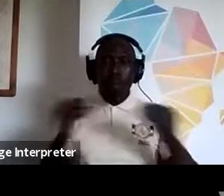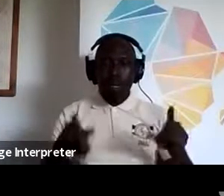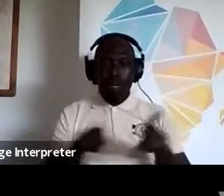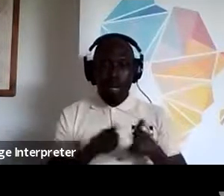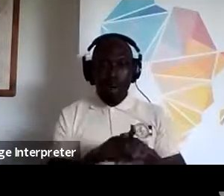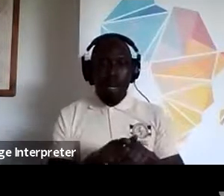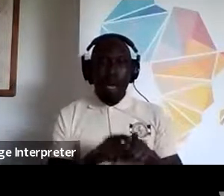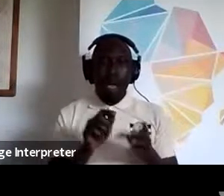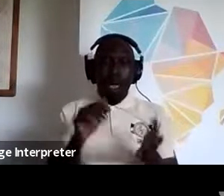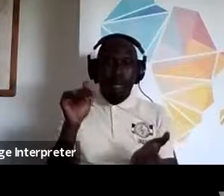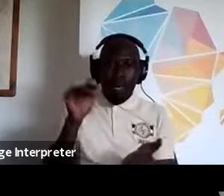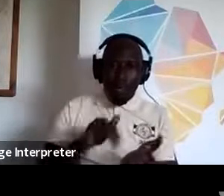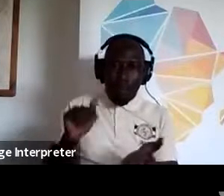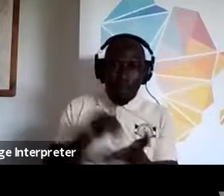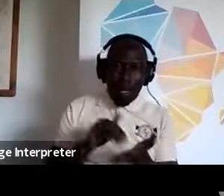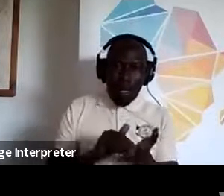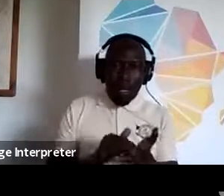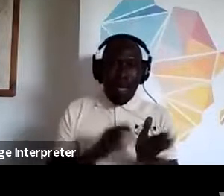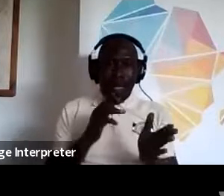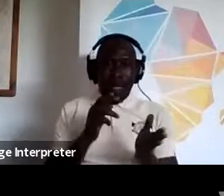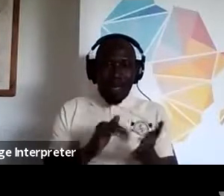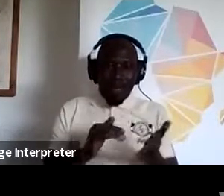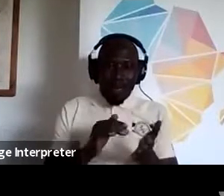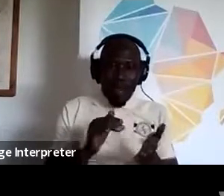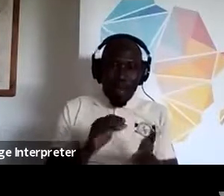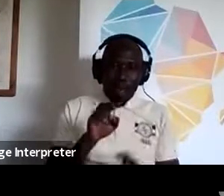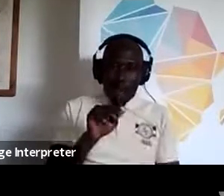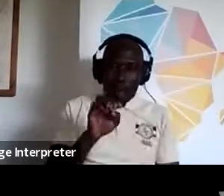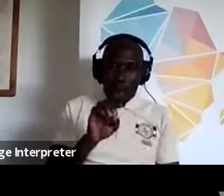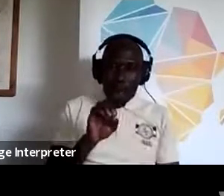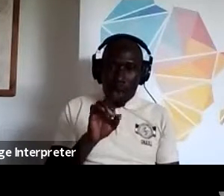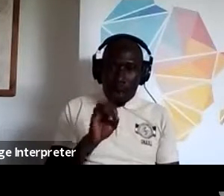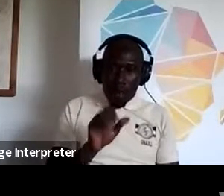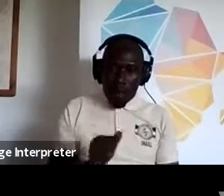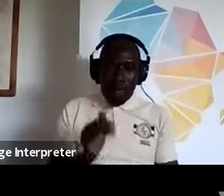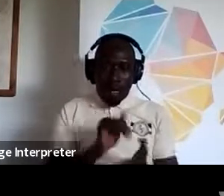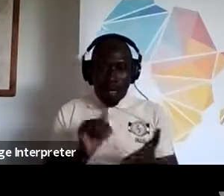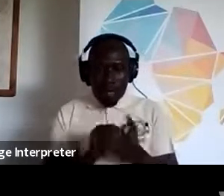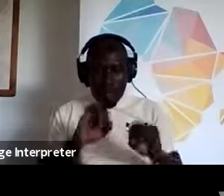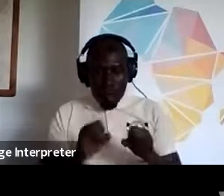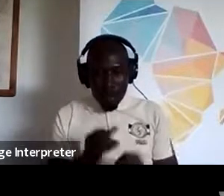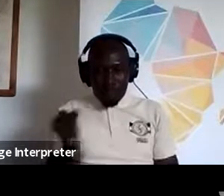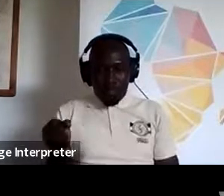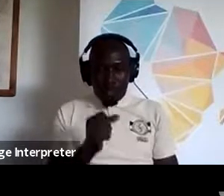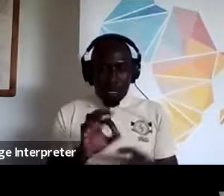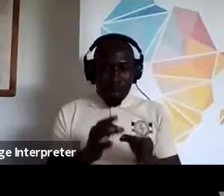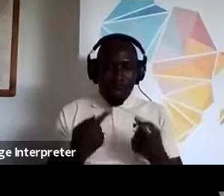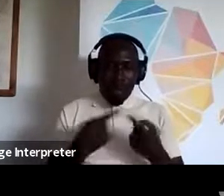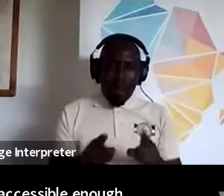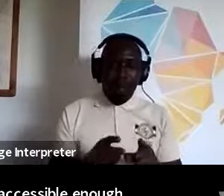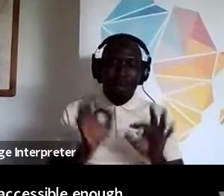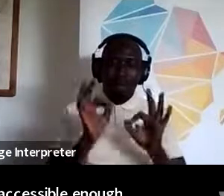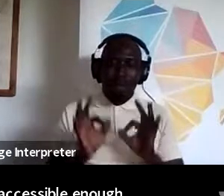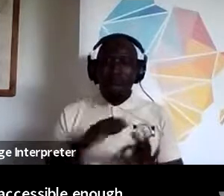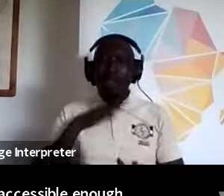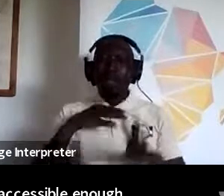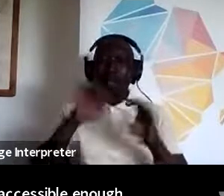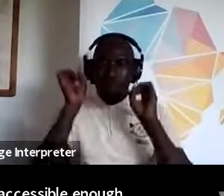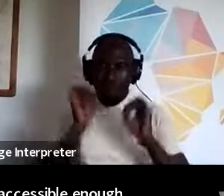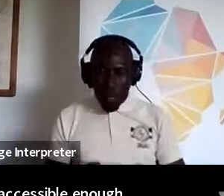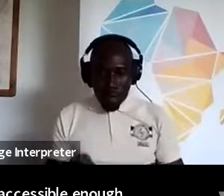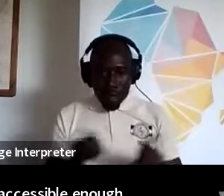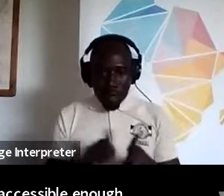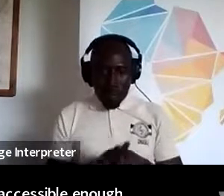we tried to bring an interpreter, but I think it was also not accessible enough to the TV. You only see the fingers moving, but then you don't get the person